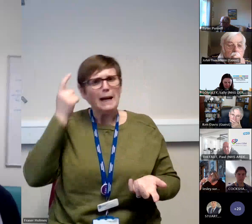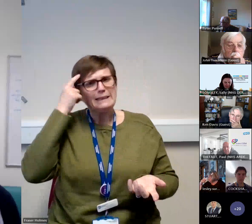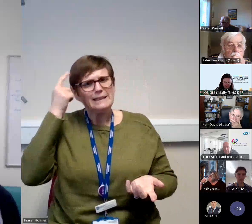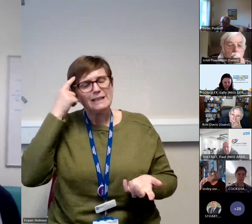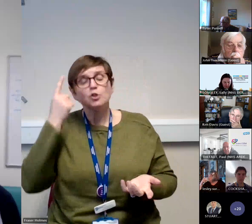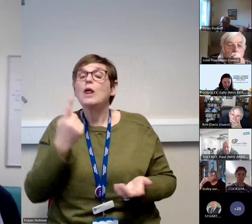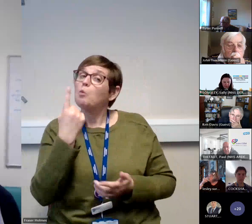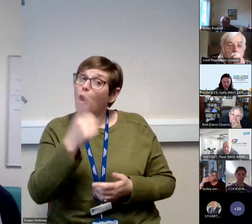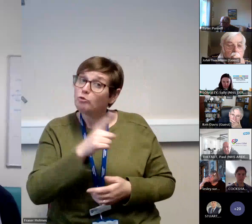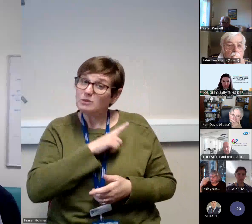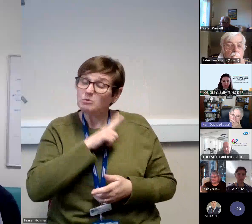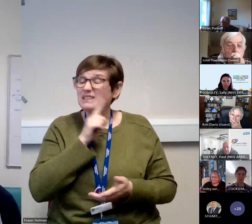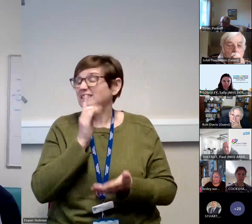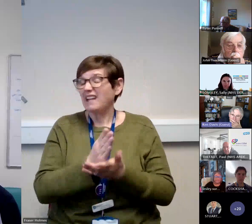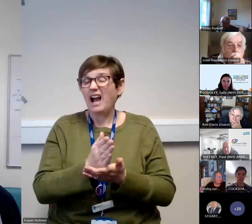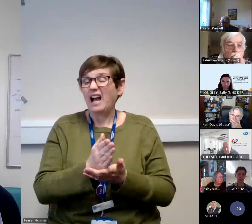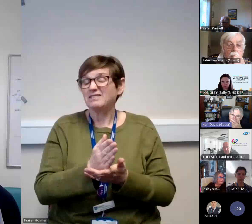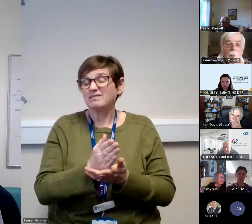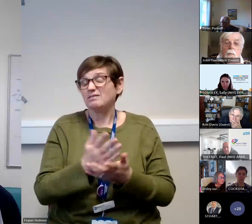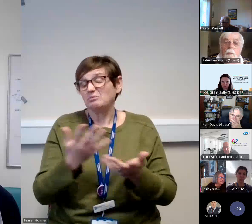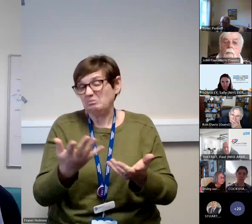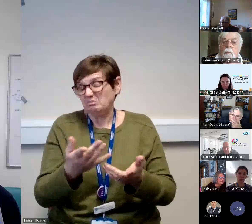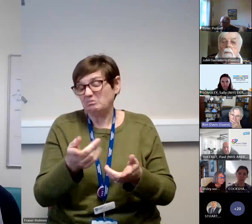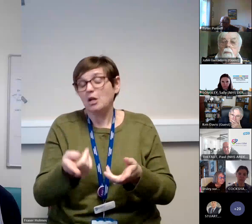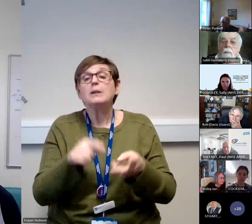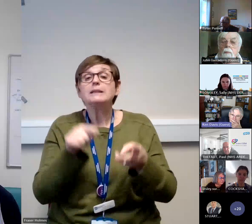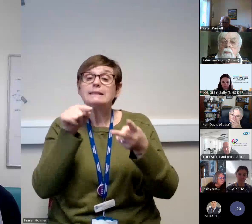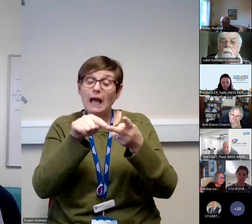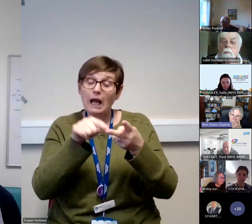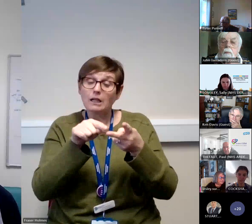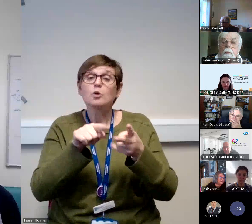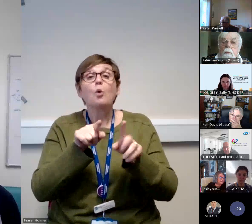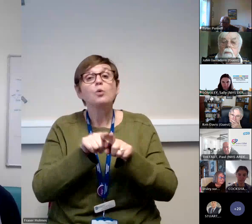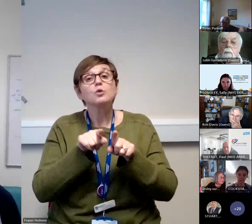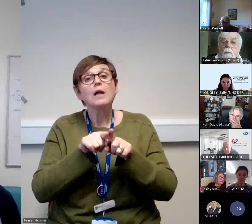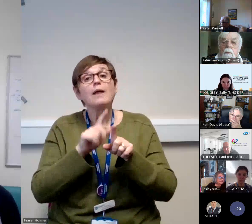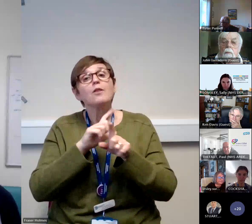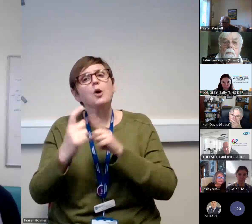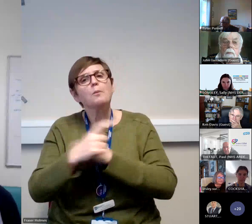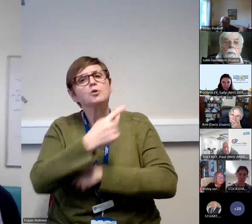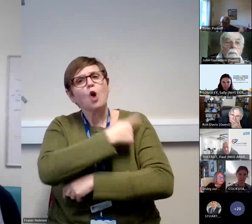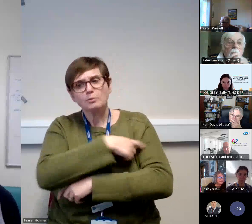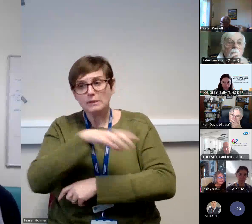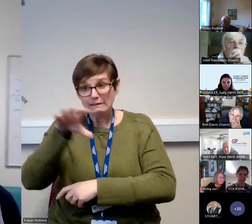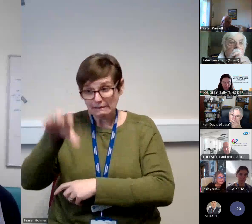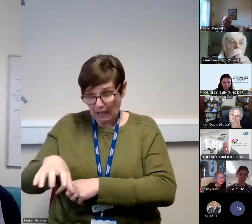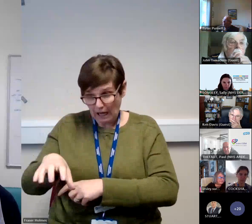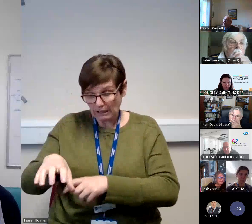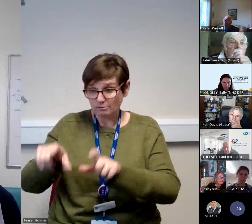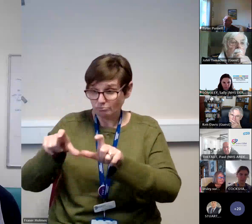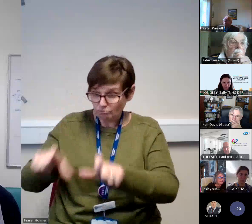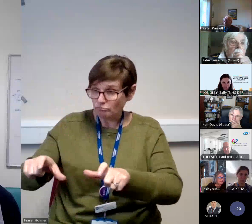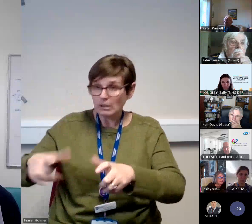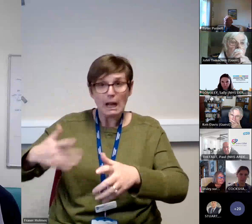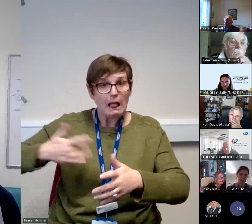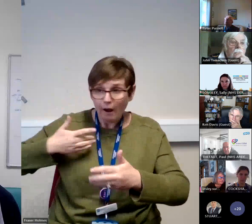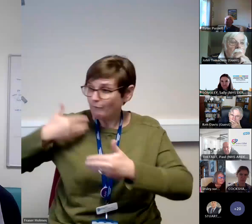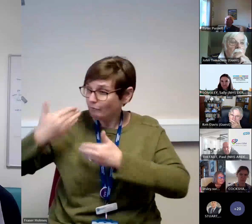main reasons we decided. The second one is that sort of keeping the community hospital sites vibrant and